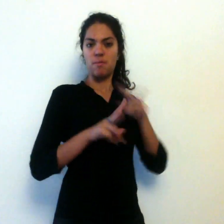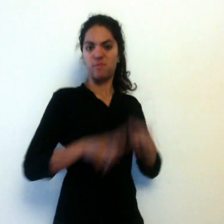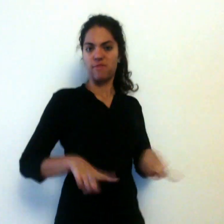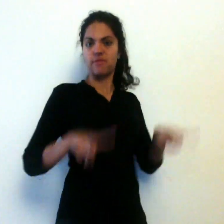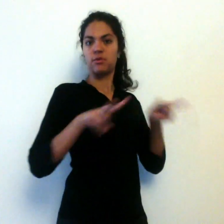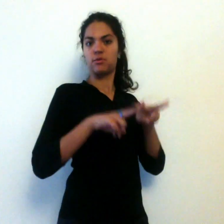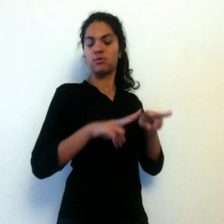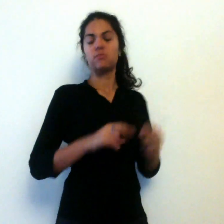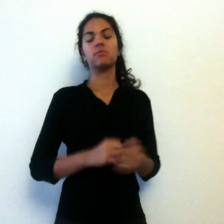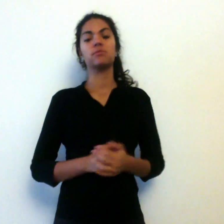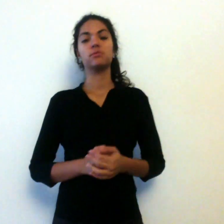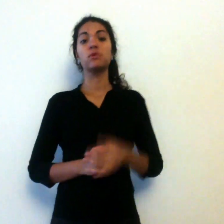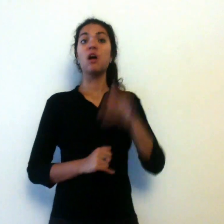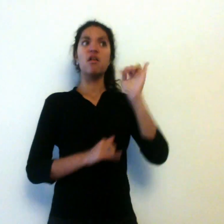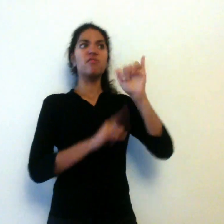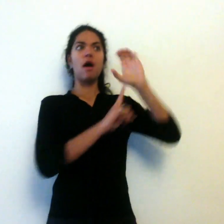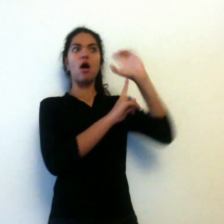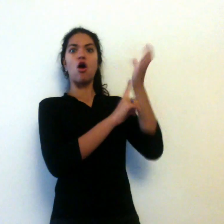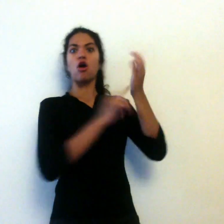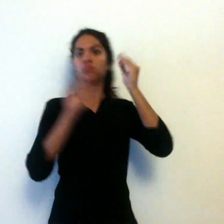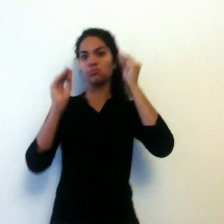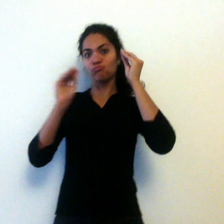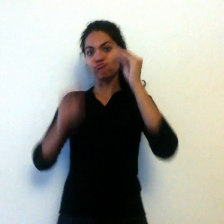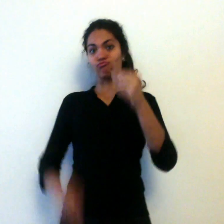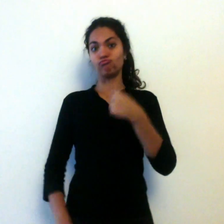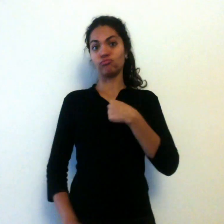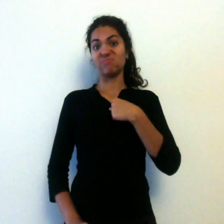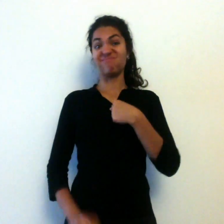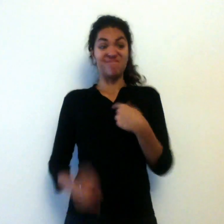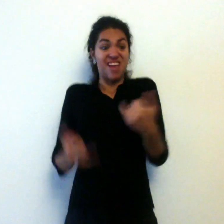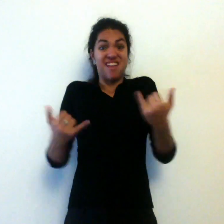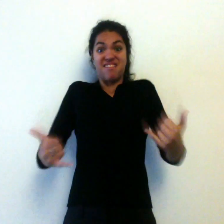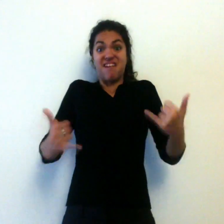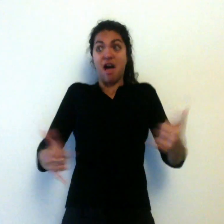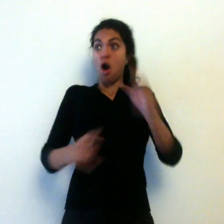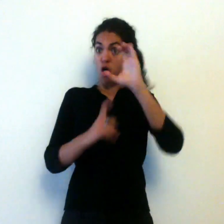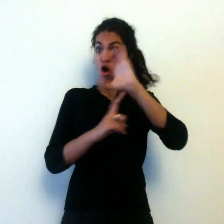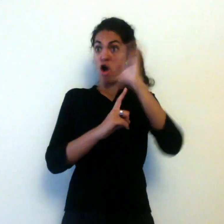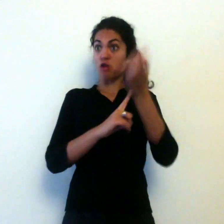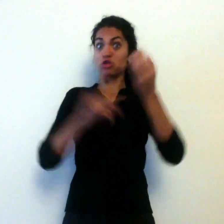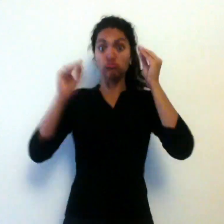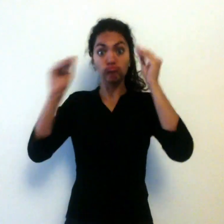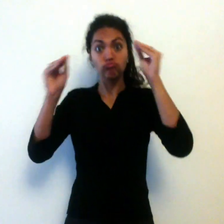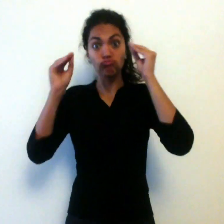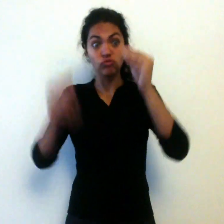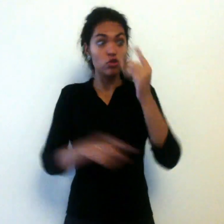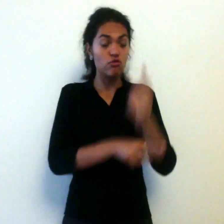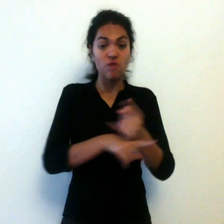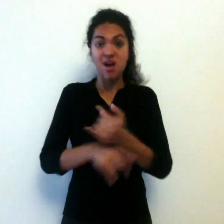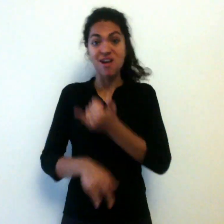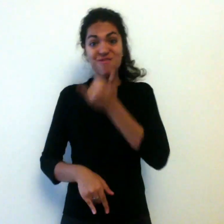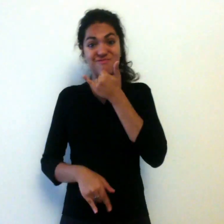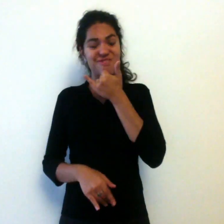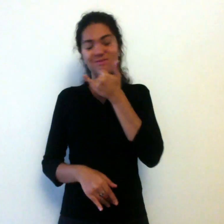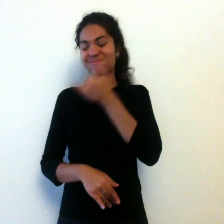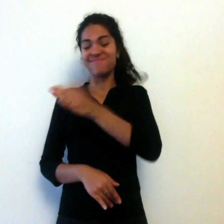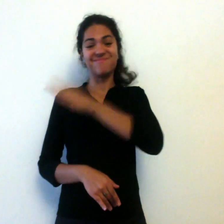That is no longer true in any culture in the world because the force of television is teaching our children all the wrong